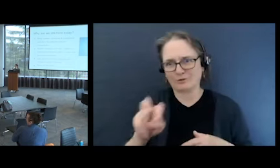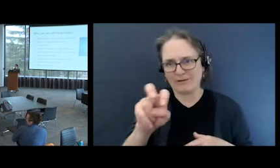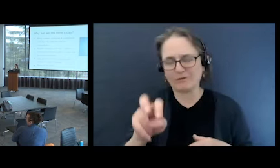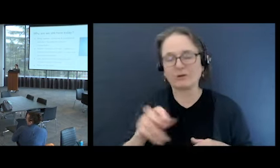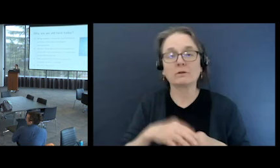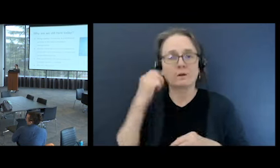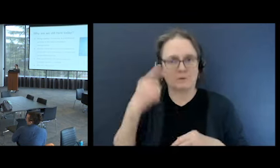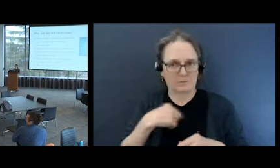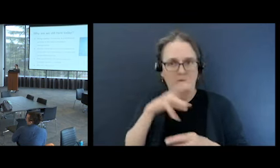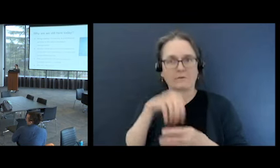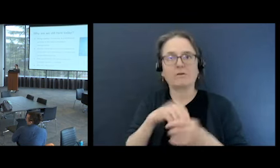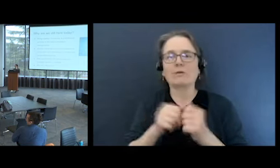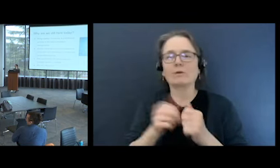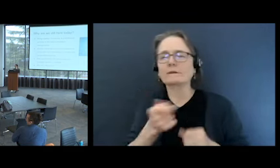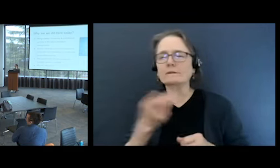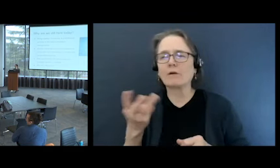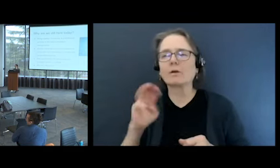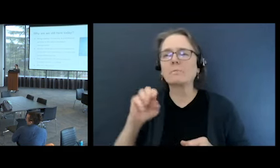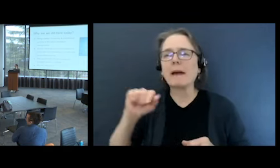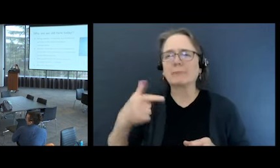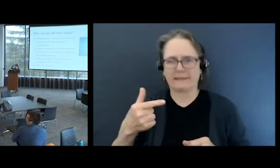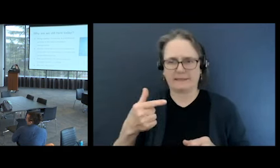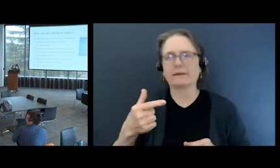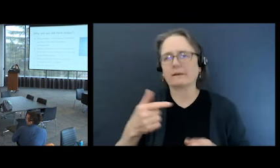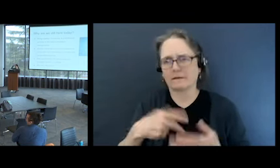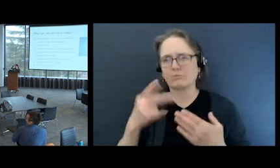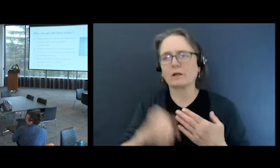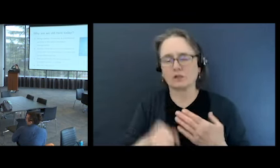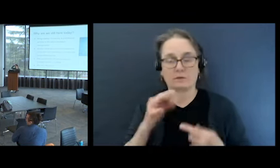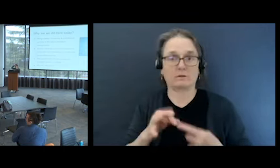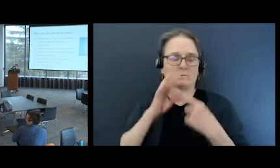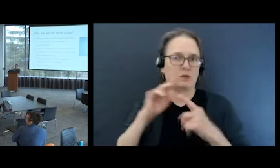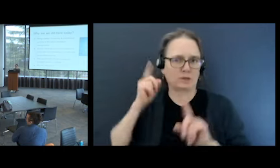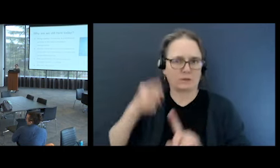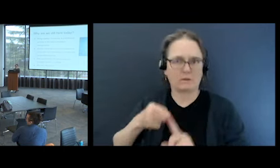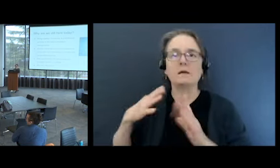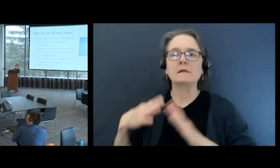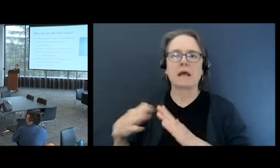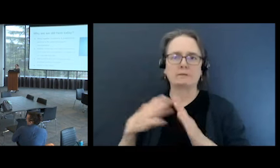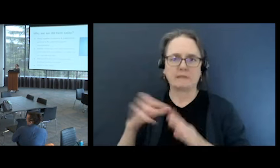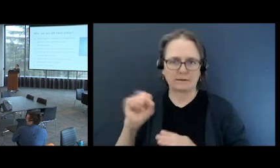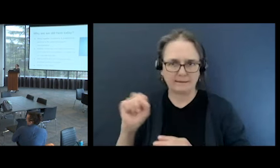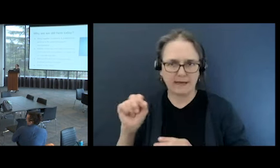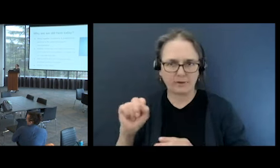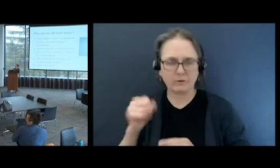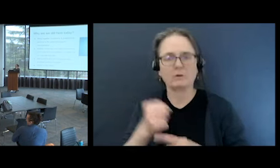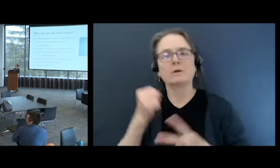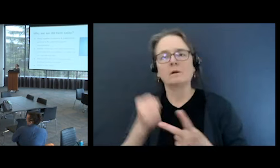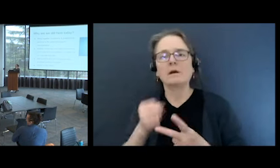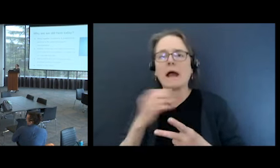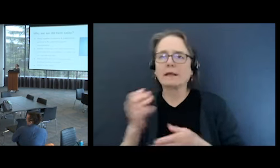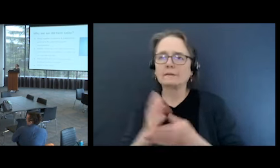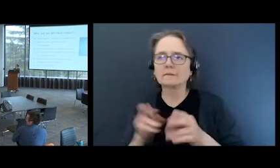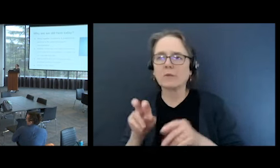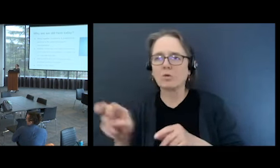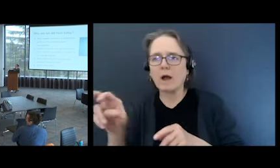several mapping projects, particularly of downtown Seattle and routes that somebody